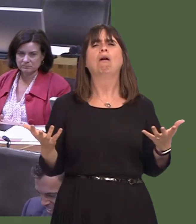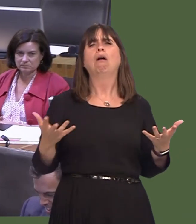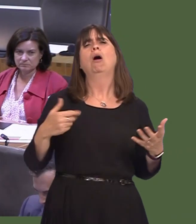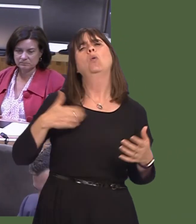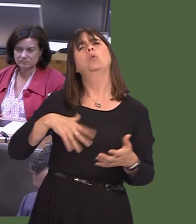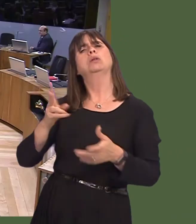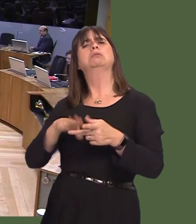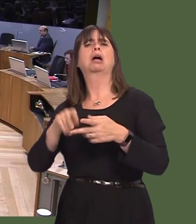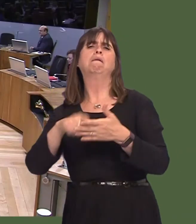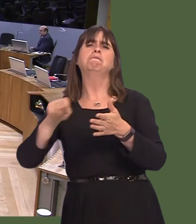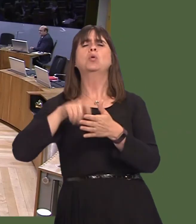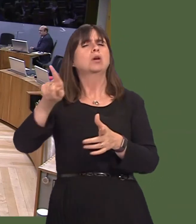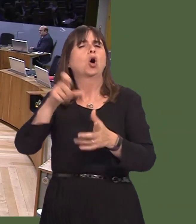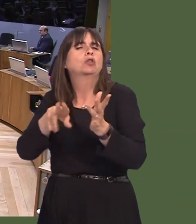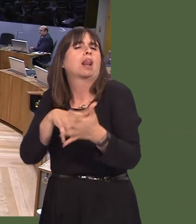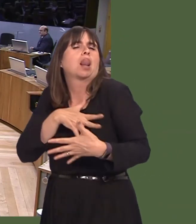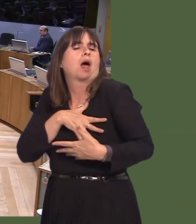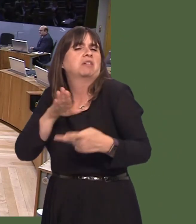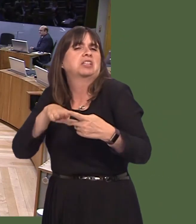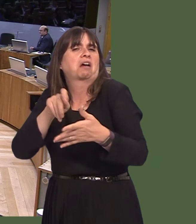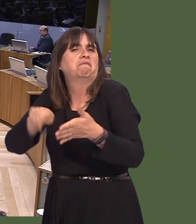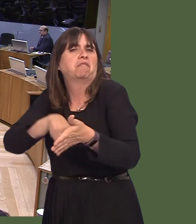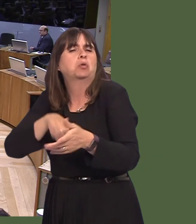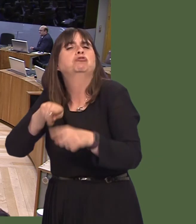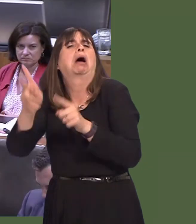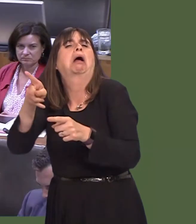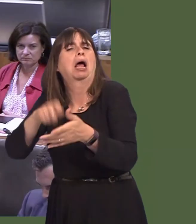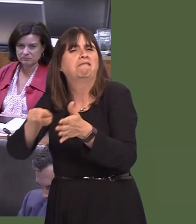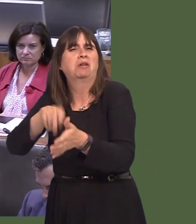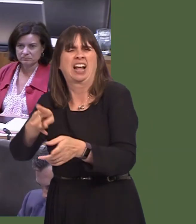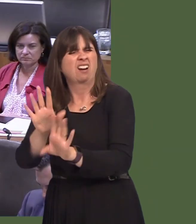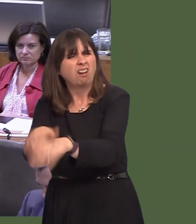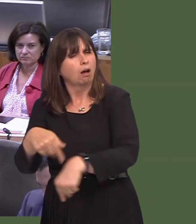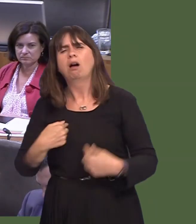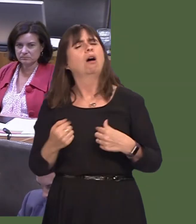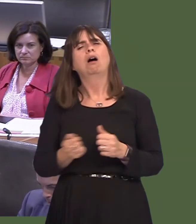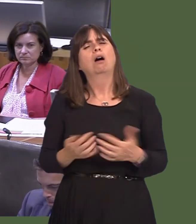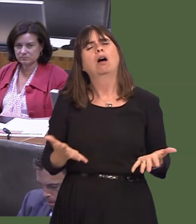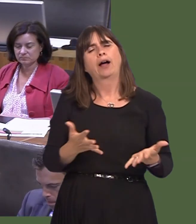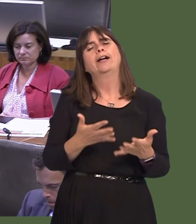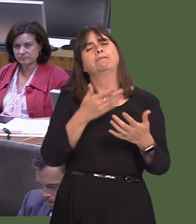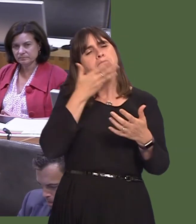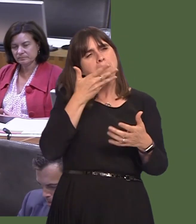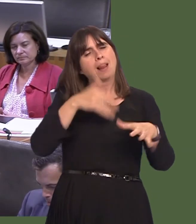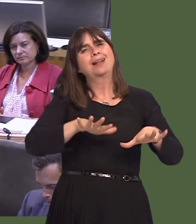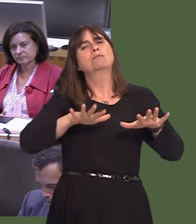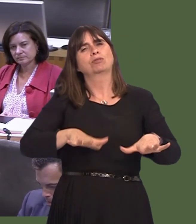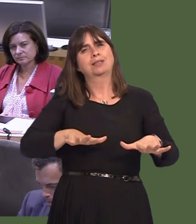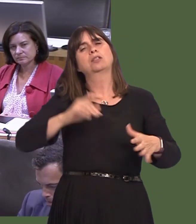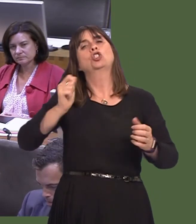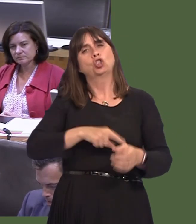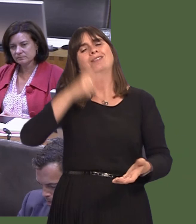We accept the result that was that we saw 2 years ago. But surely it is right that the people of Britain